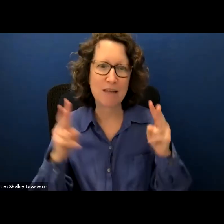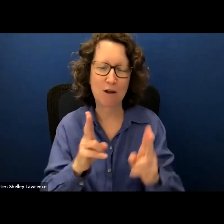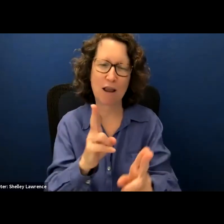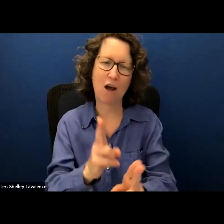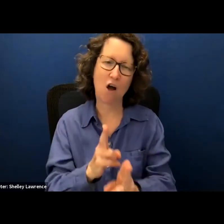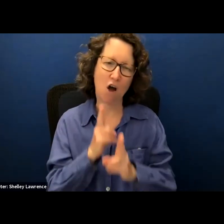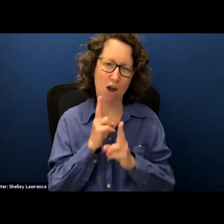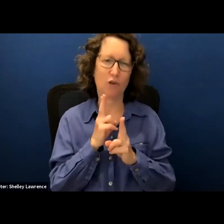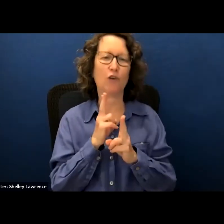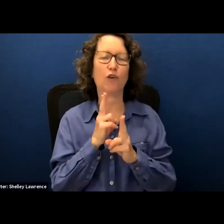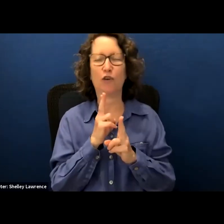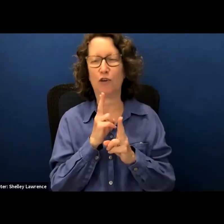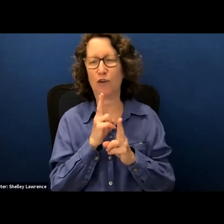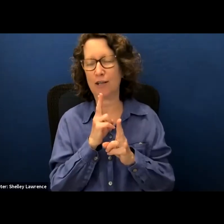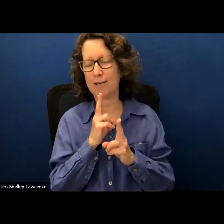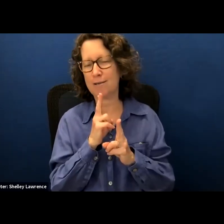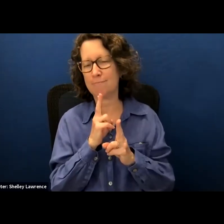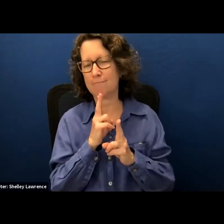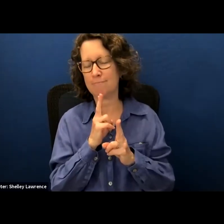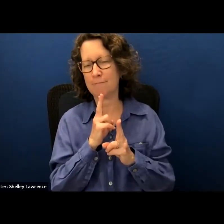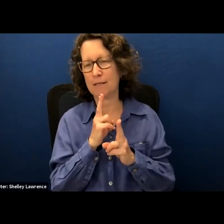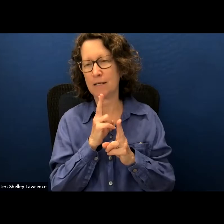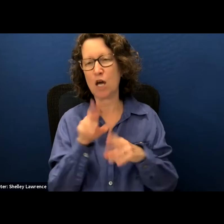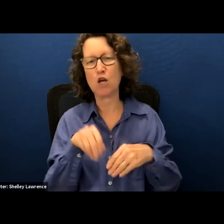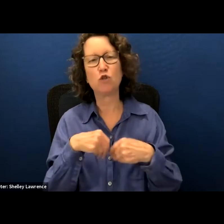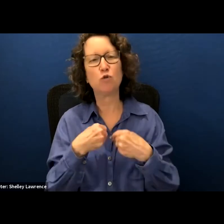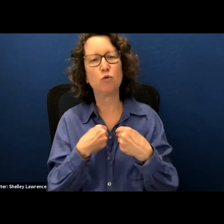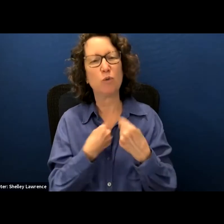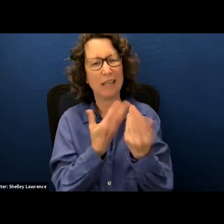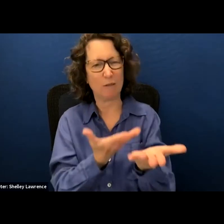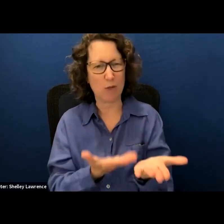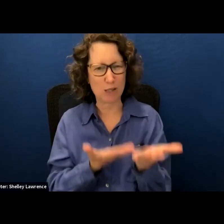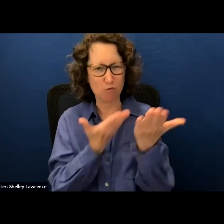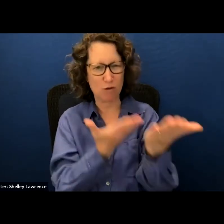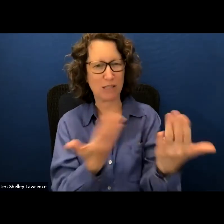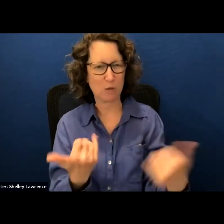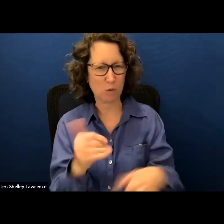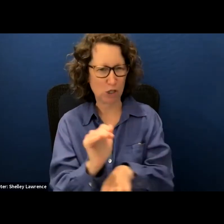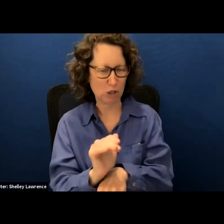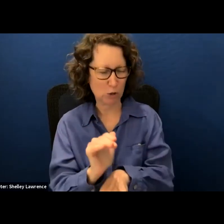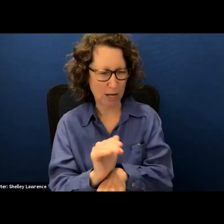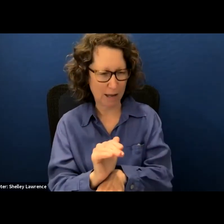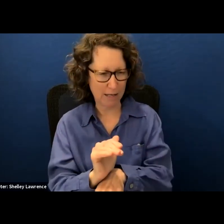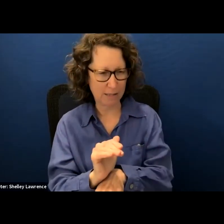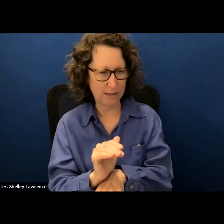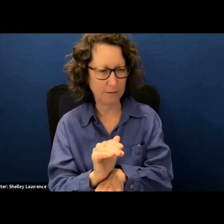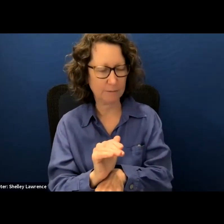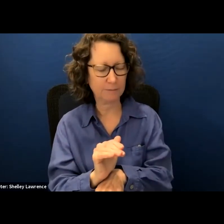honored to bring you this resolution tonight.